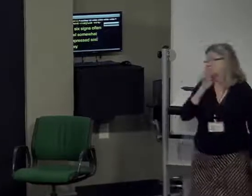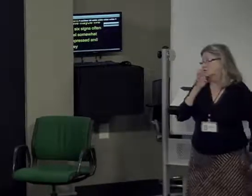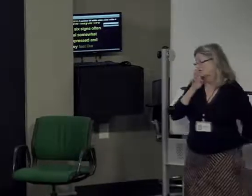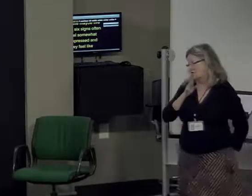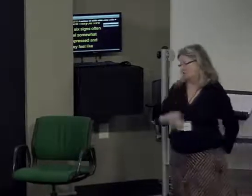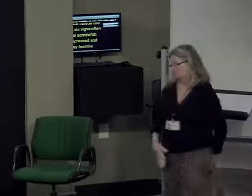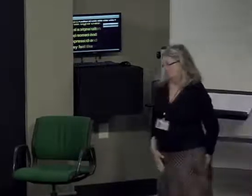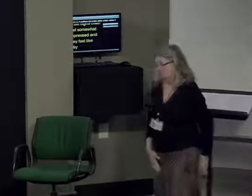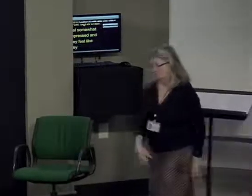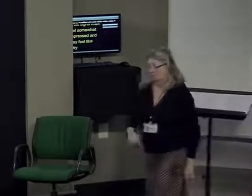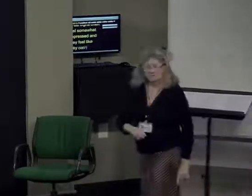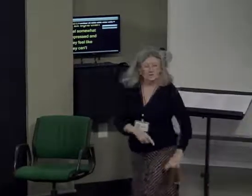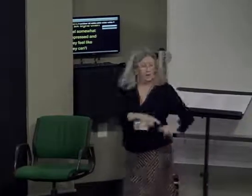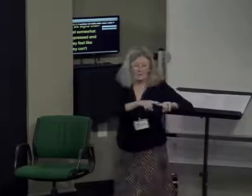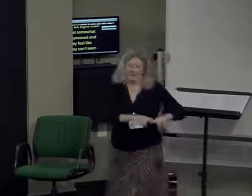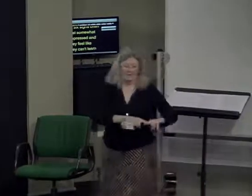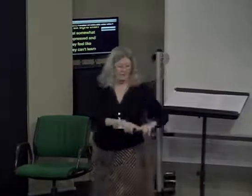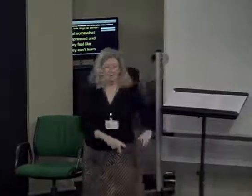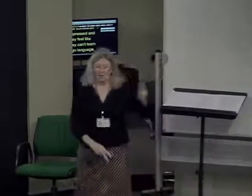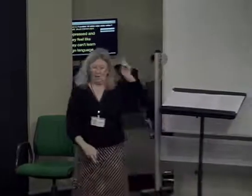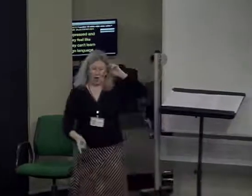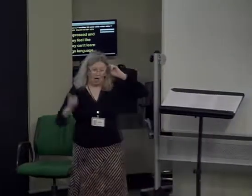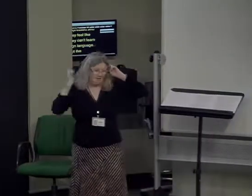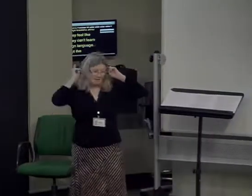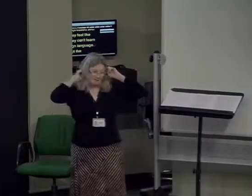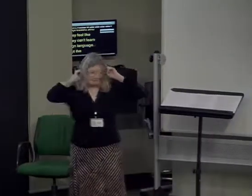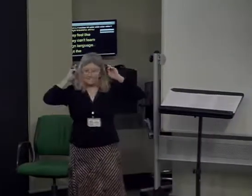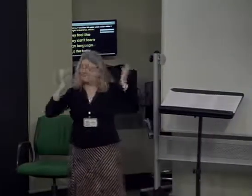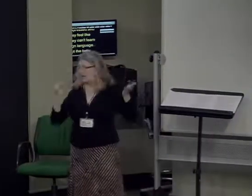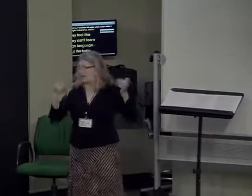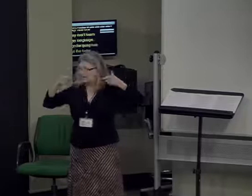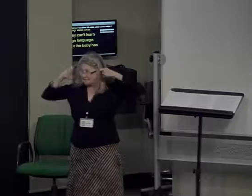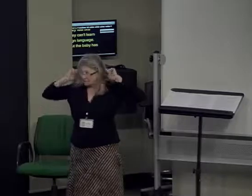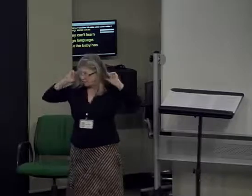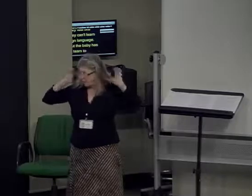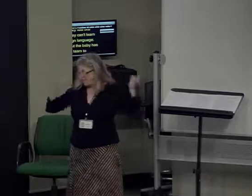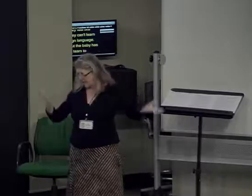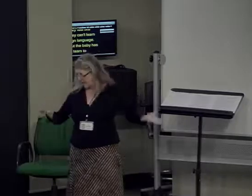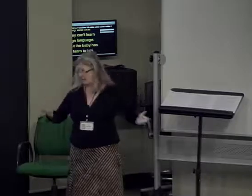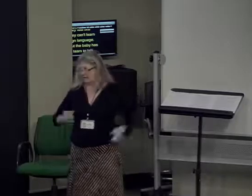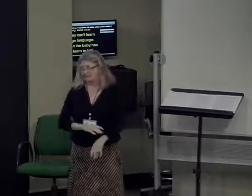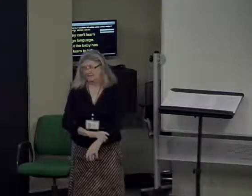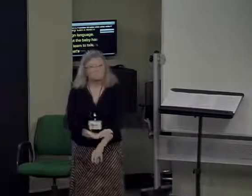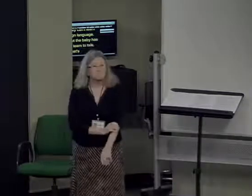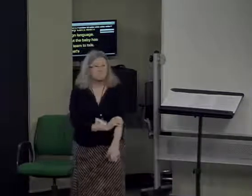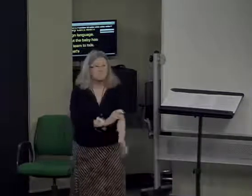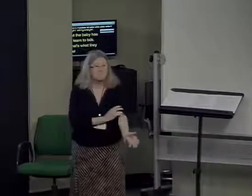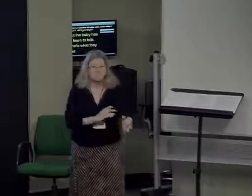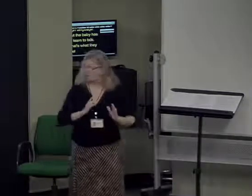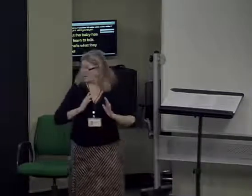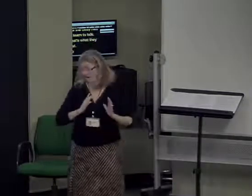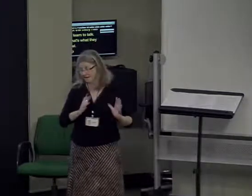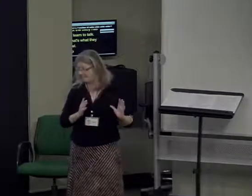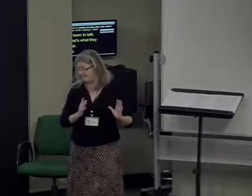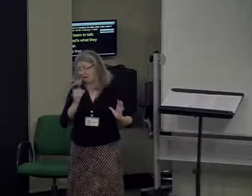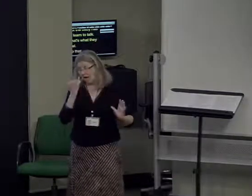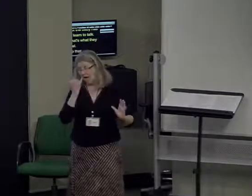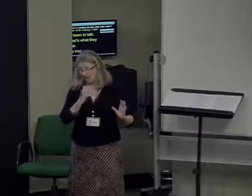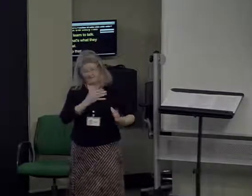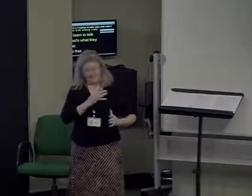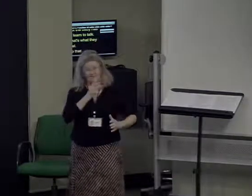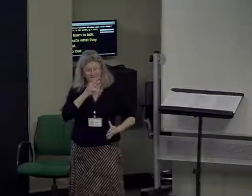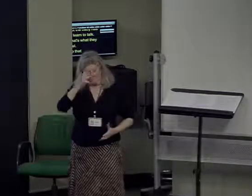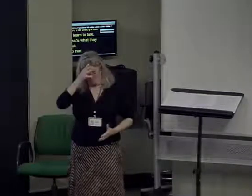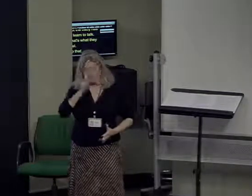But the baby has to learn to talk. That's what they feel. So for them, that means a cochlear implant or hearing aids. And